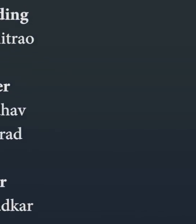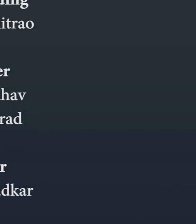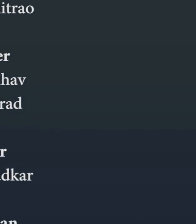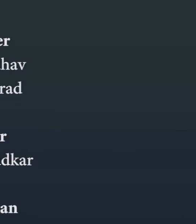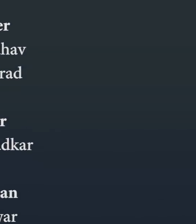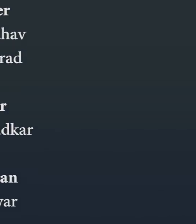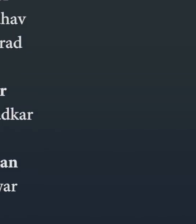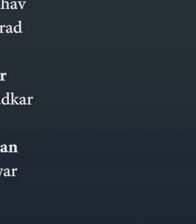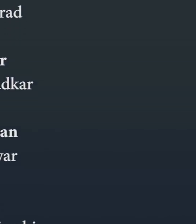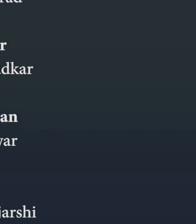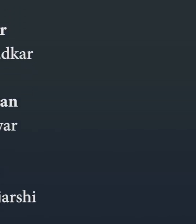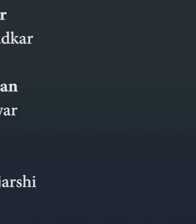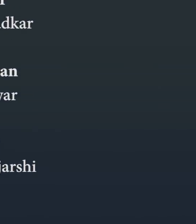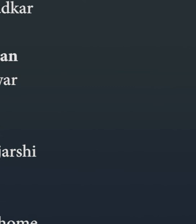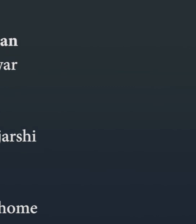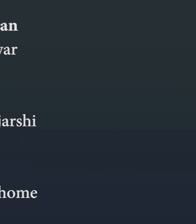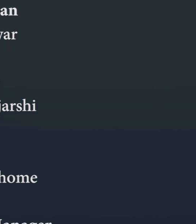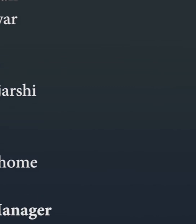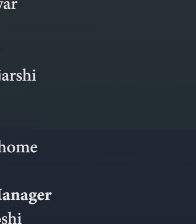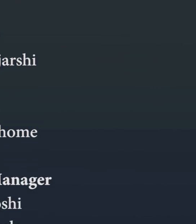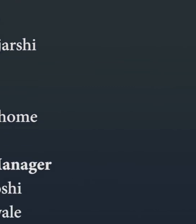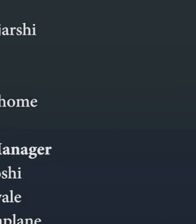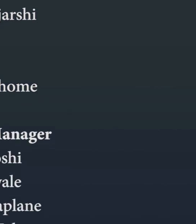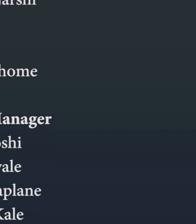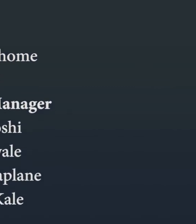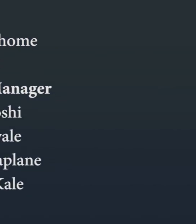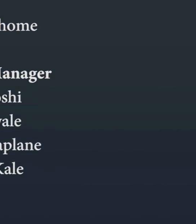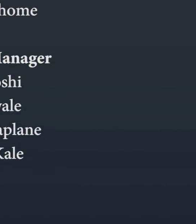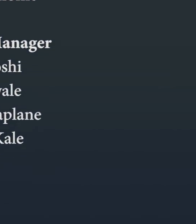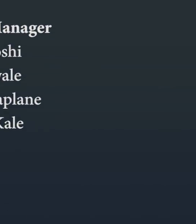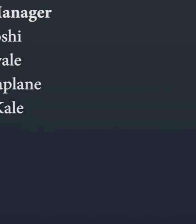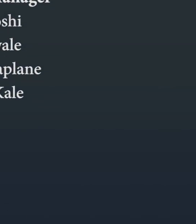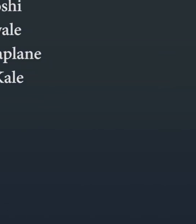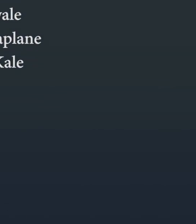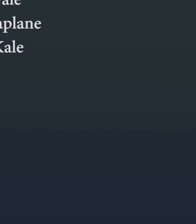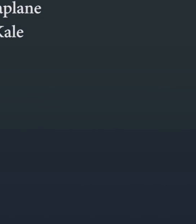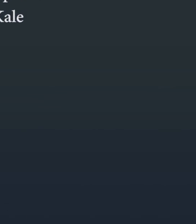The baby smiles when it looks at me. Thank you.